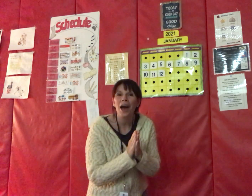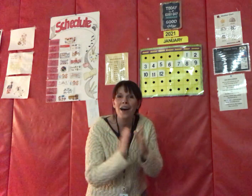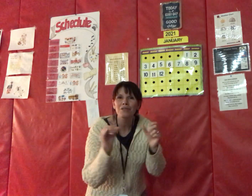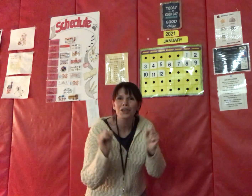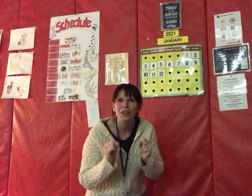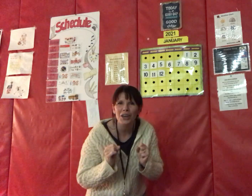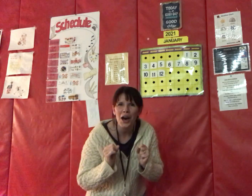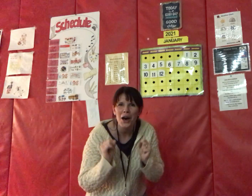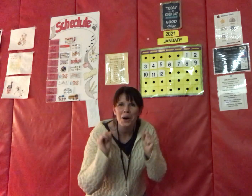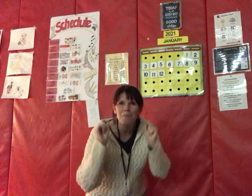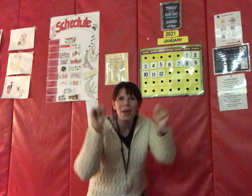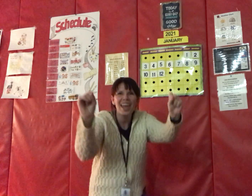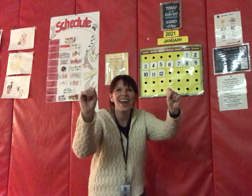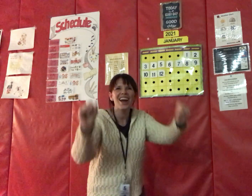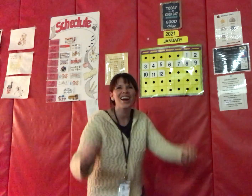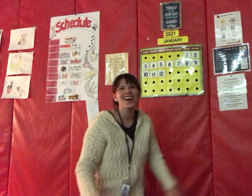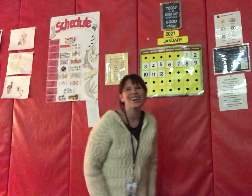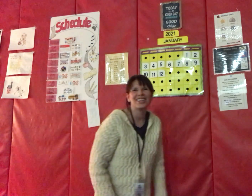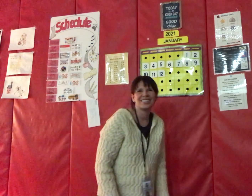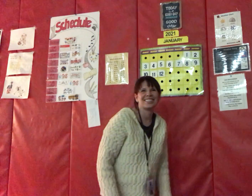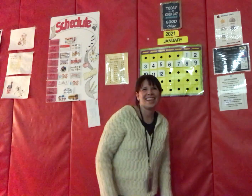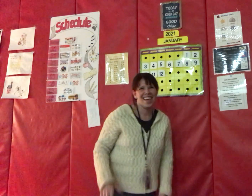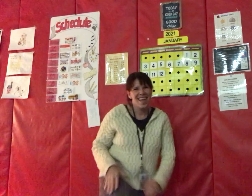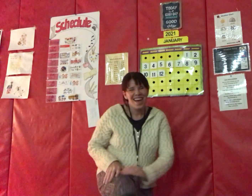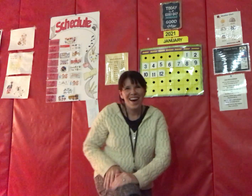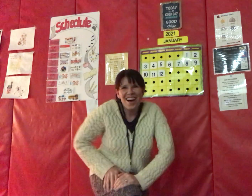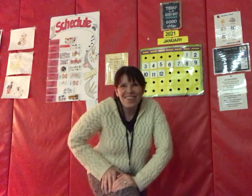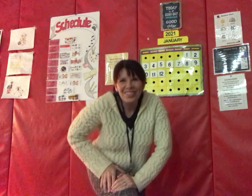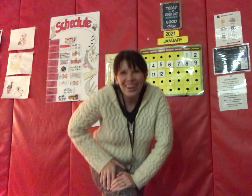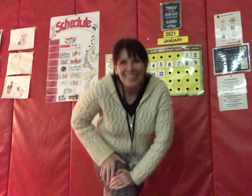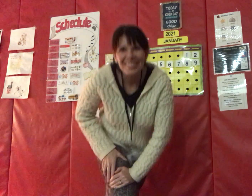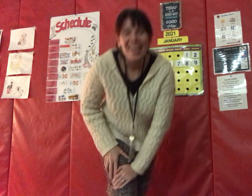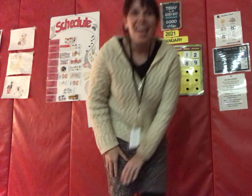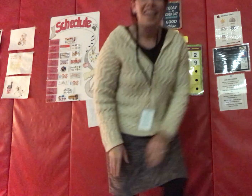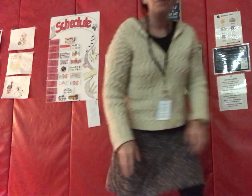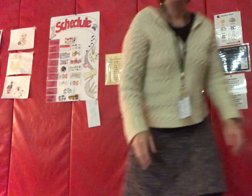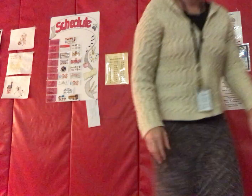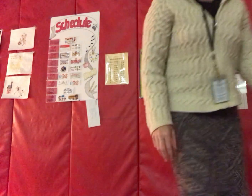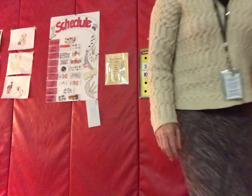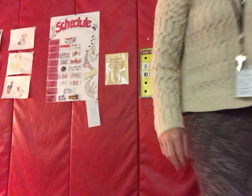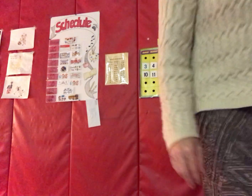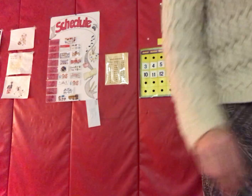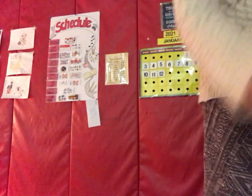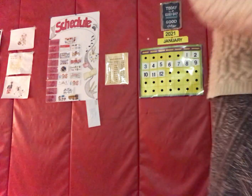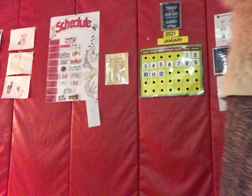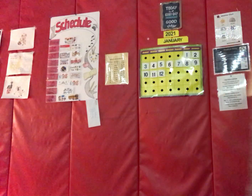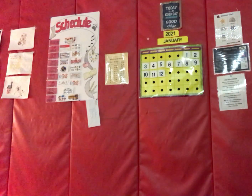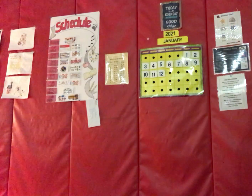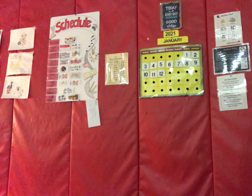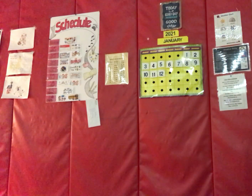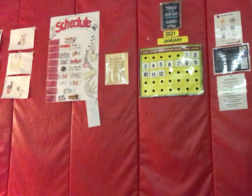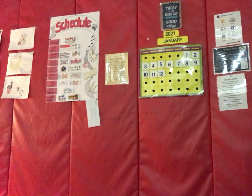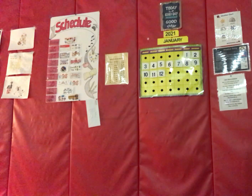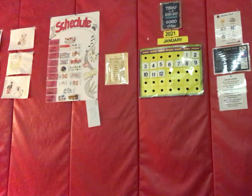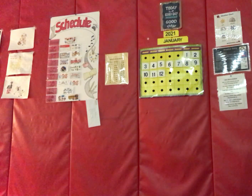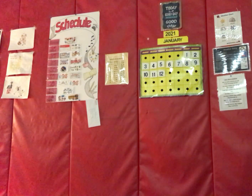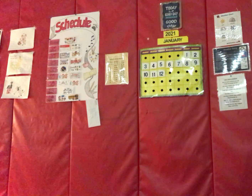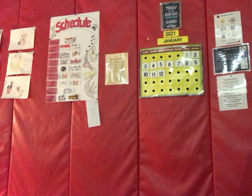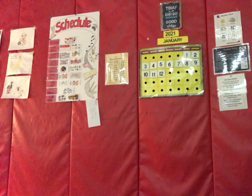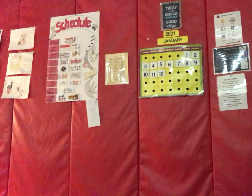1, 2, 3, 4, 5, 6, 7, 8, 9, 10, 11, 12. Go Bears! All right, and when we're in school, we use race